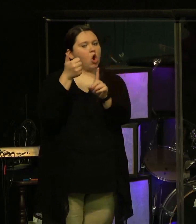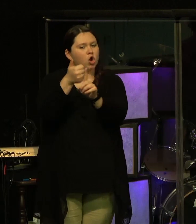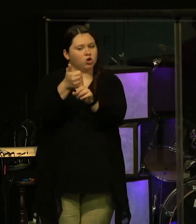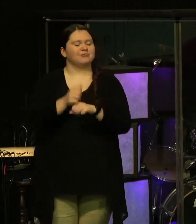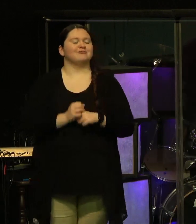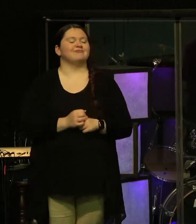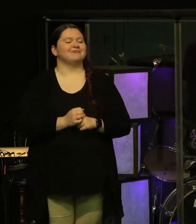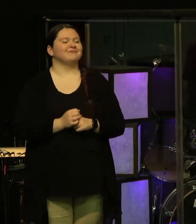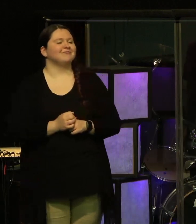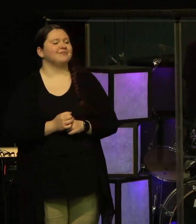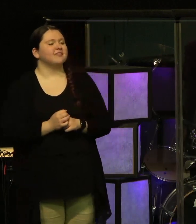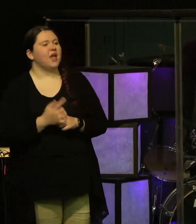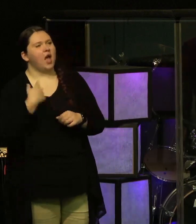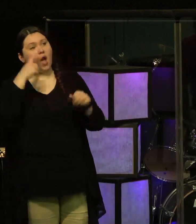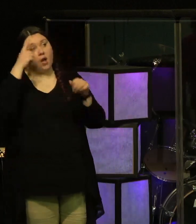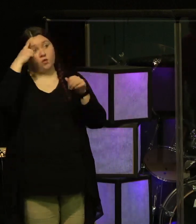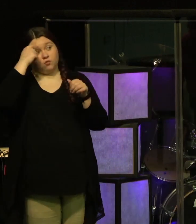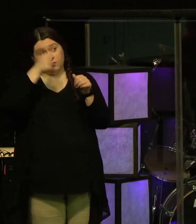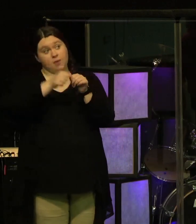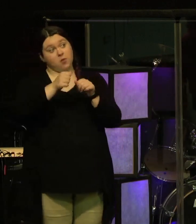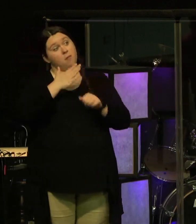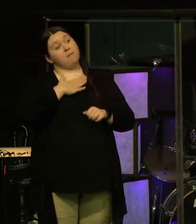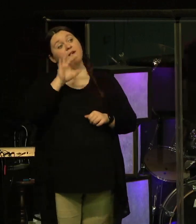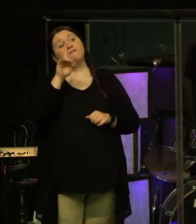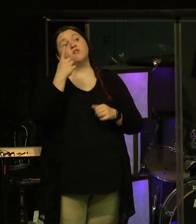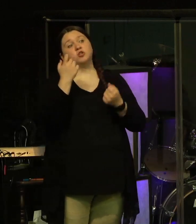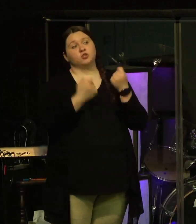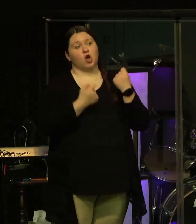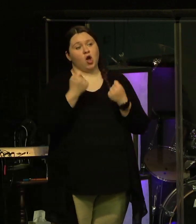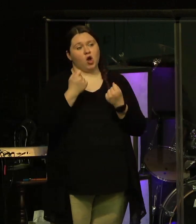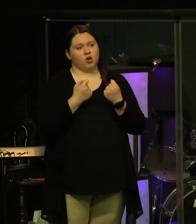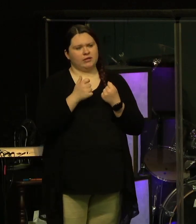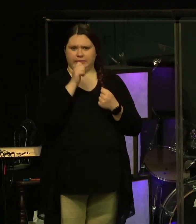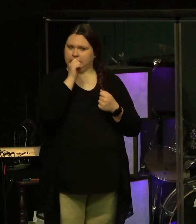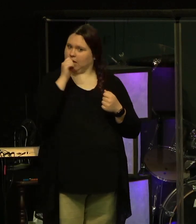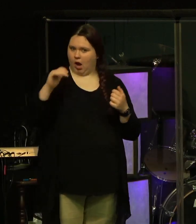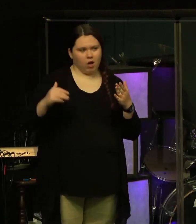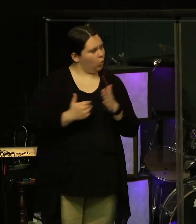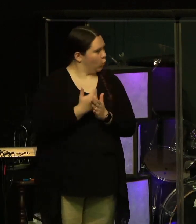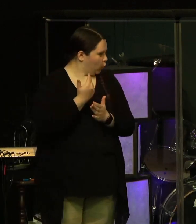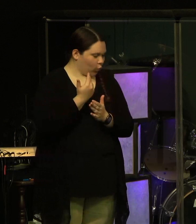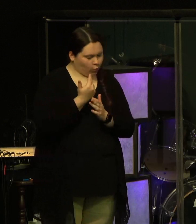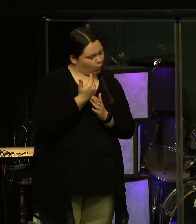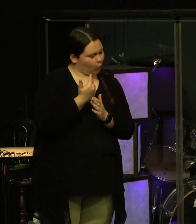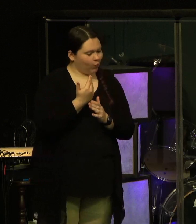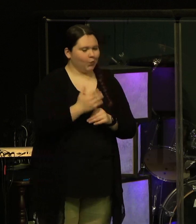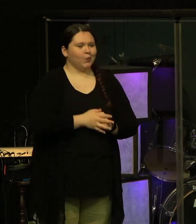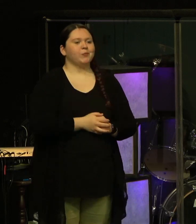Well, I remember when I got my first car. It certainly was not a brand new one.